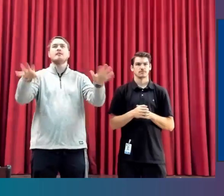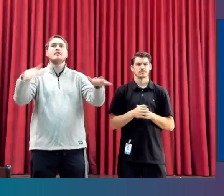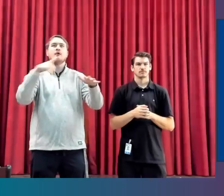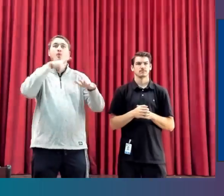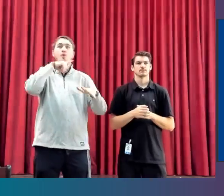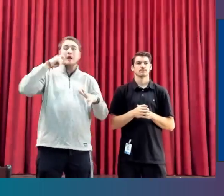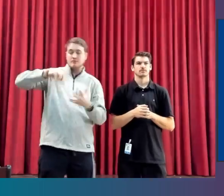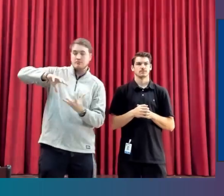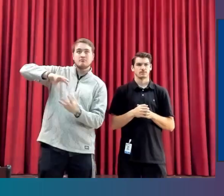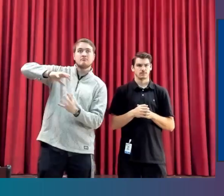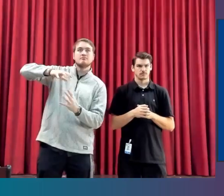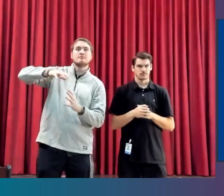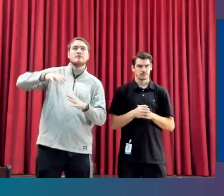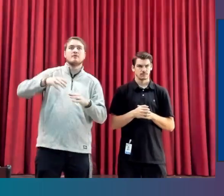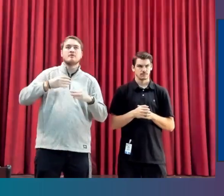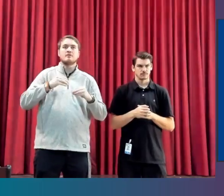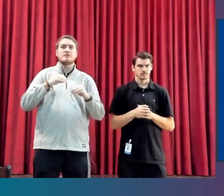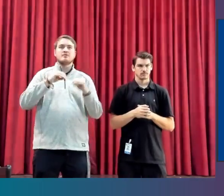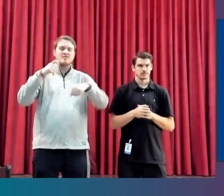for example,